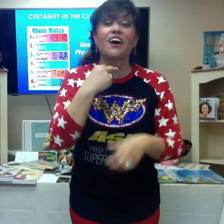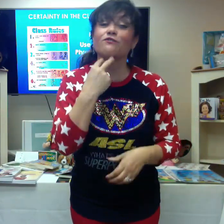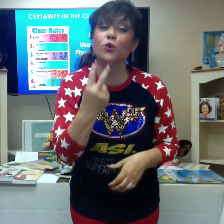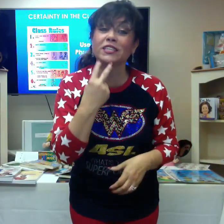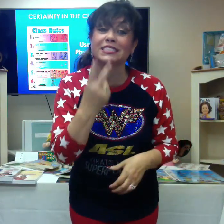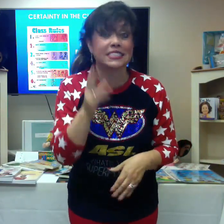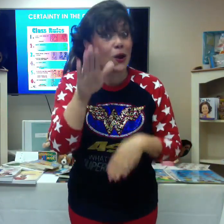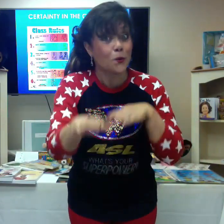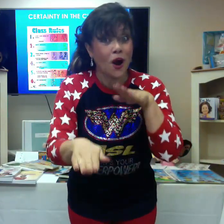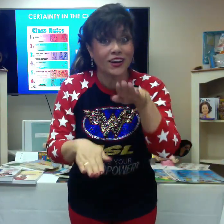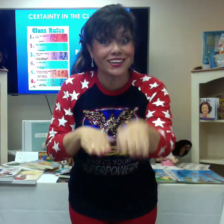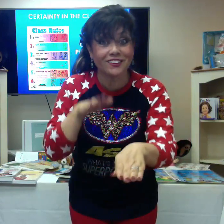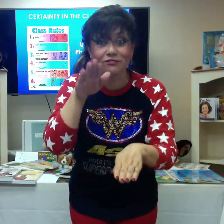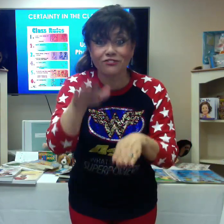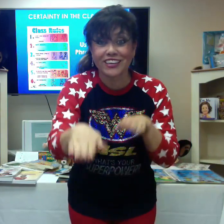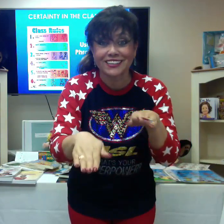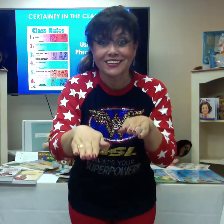Inside voices, walking feet.